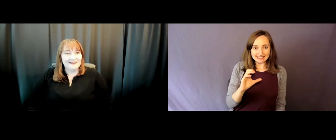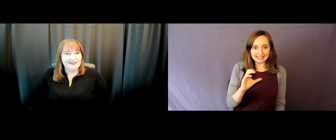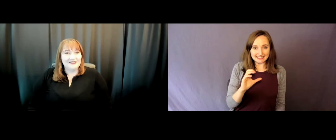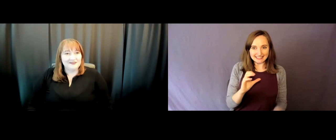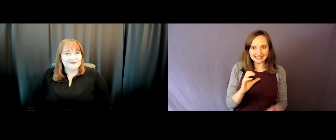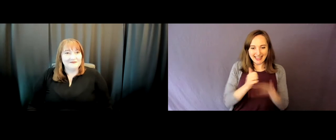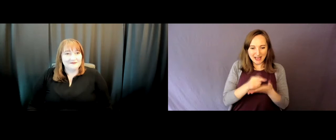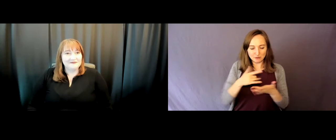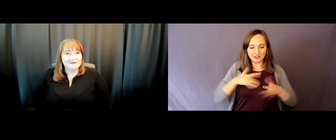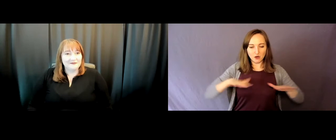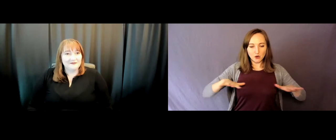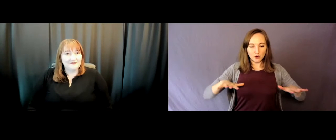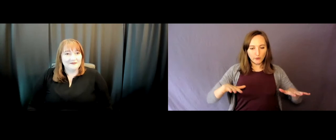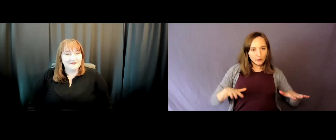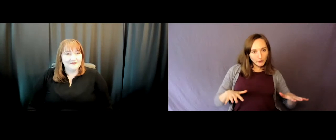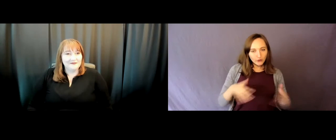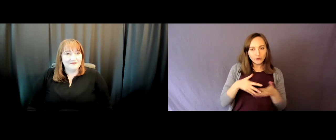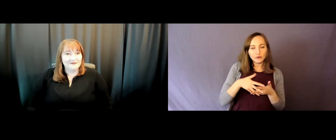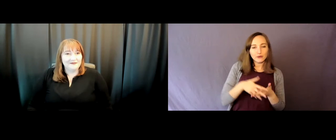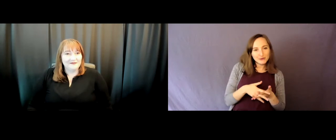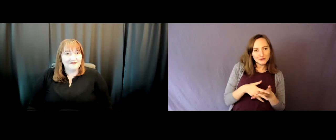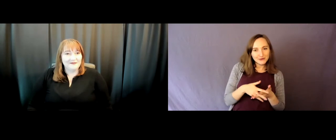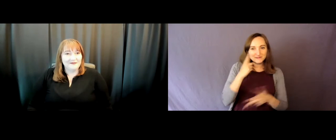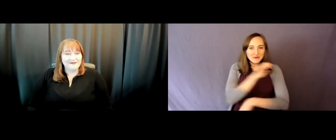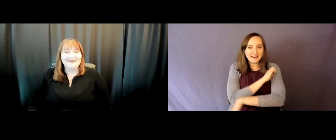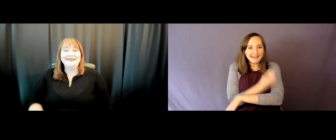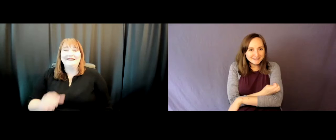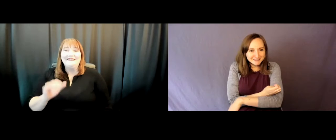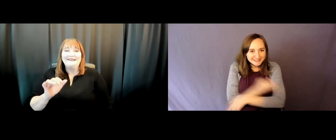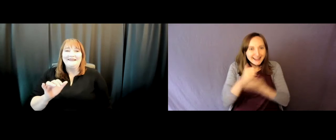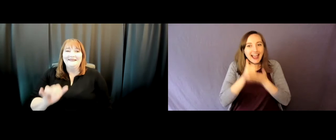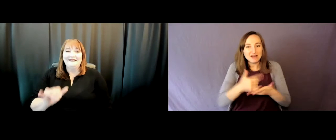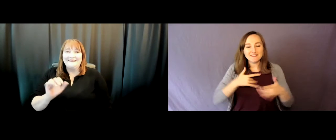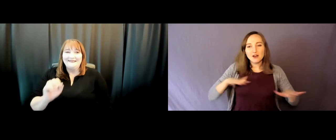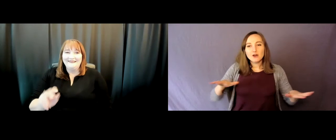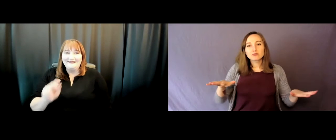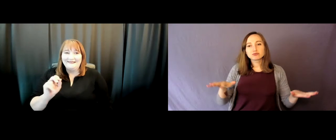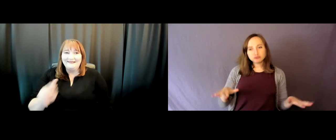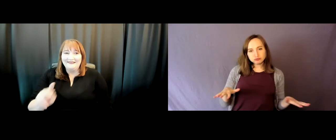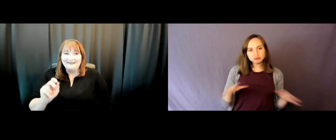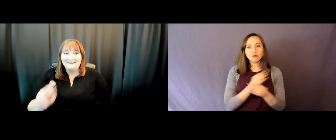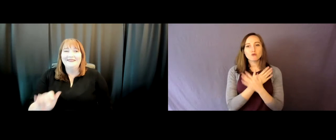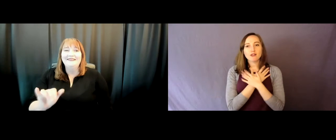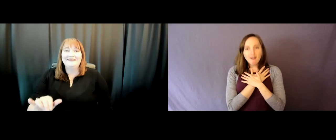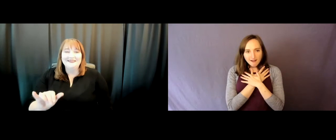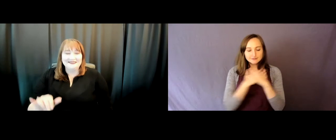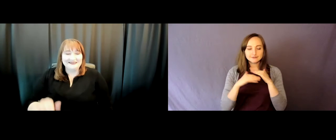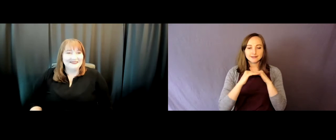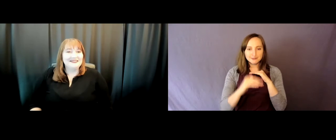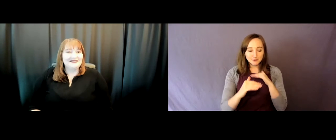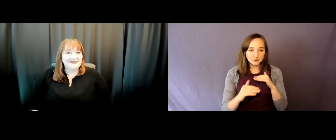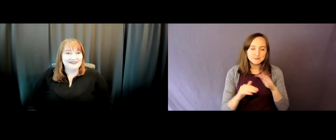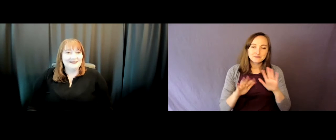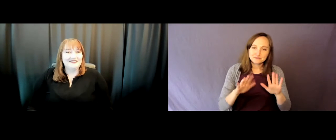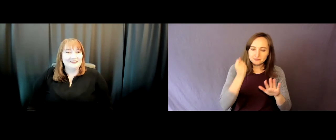the grounding energetic component. Okay. It helps them ground and get more relaxed and stable. Now,